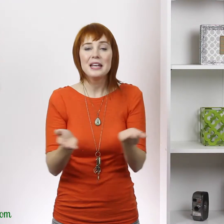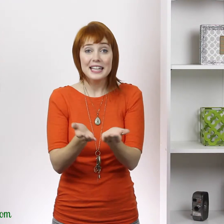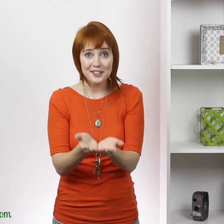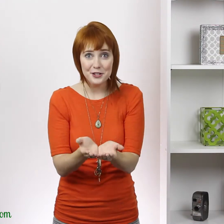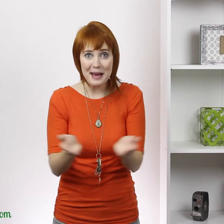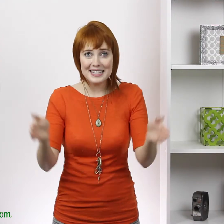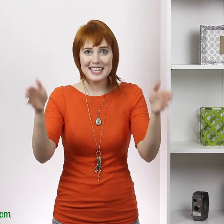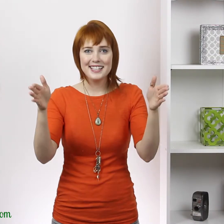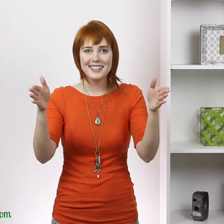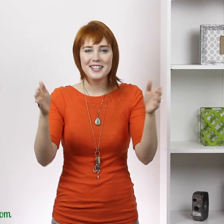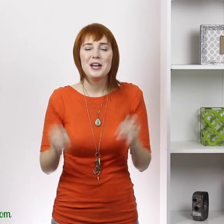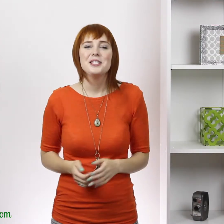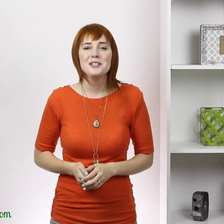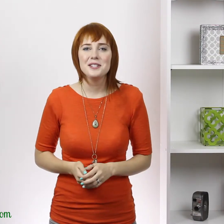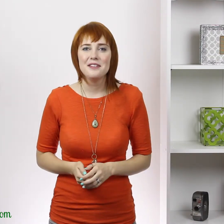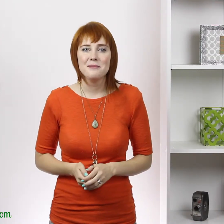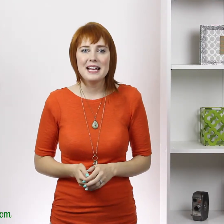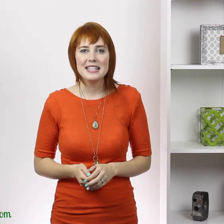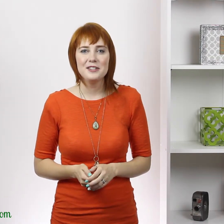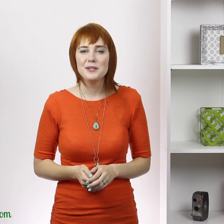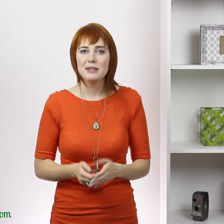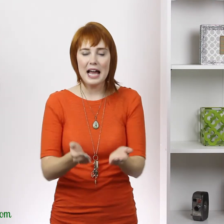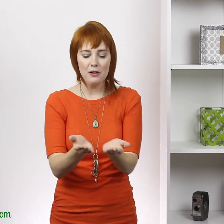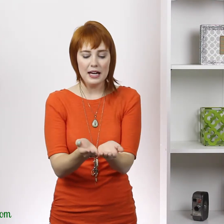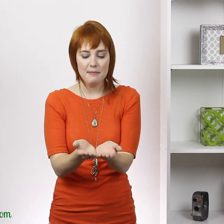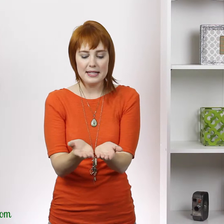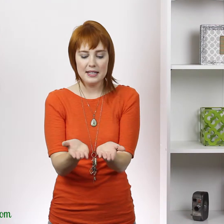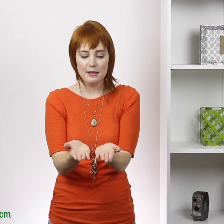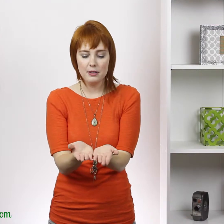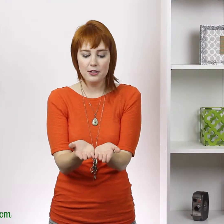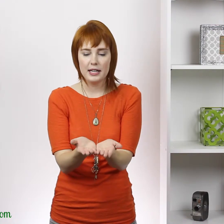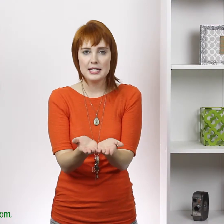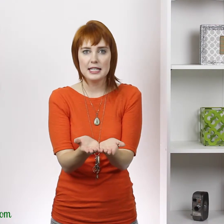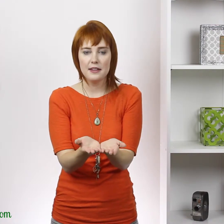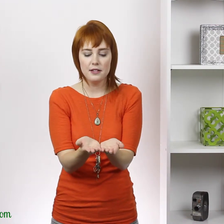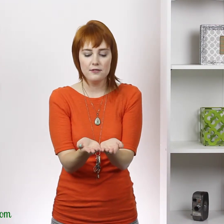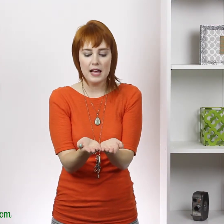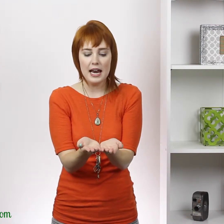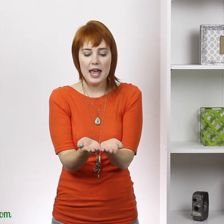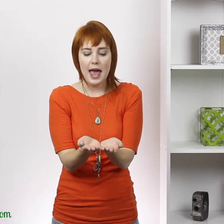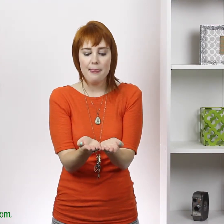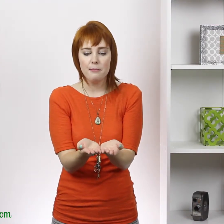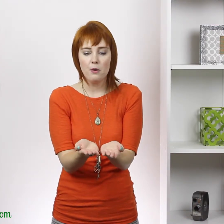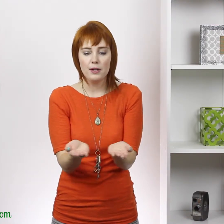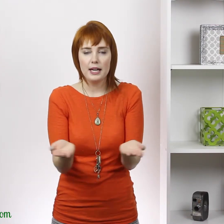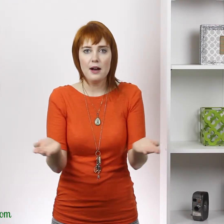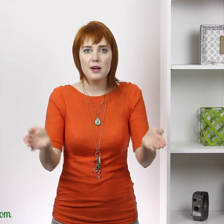Basket. Here's your basket. To do the sign for basket, simply outline a basket by putting your hands together flat and then pulling it out